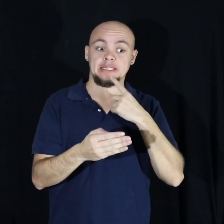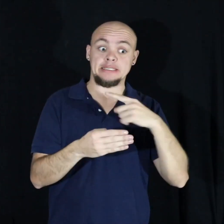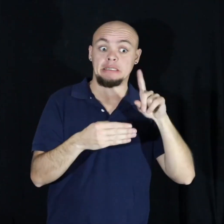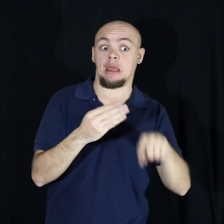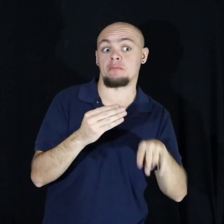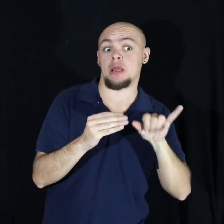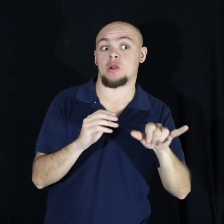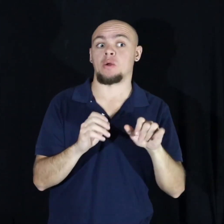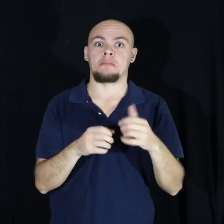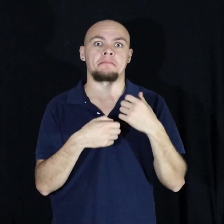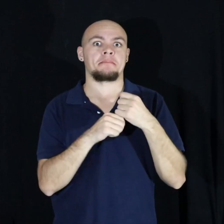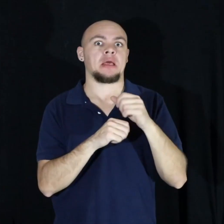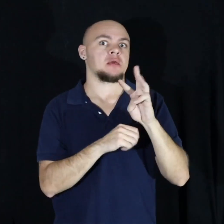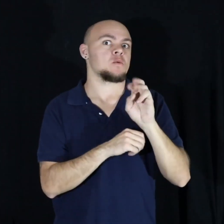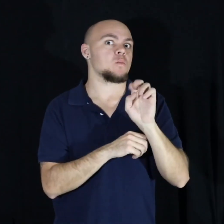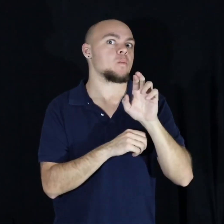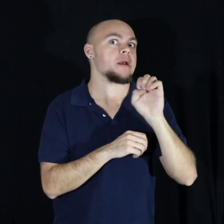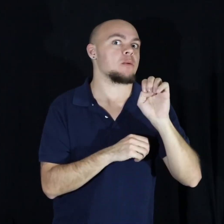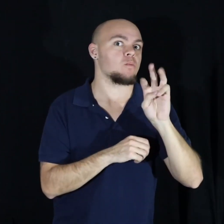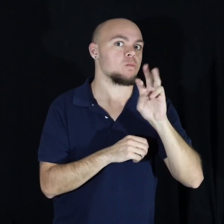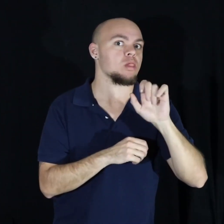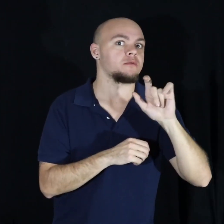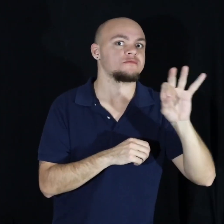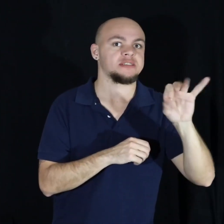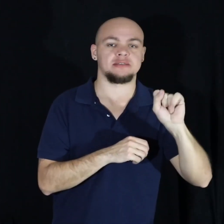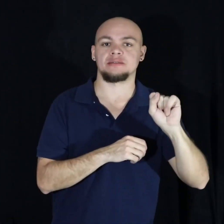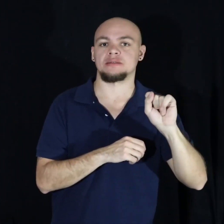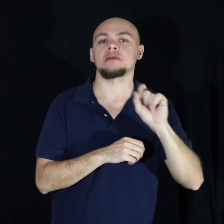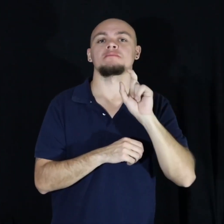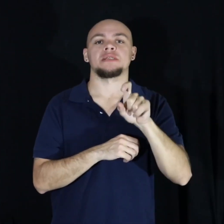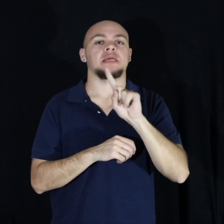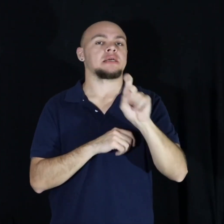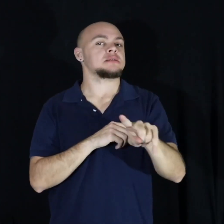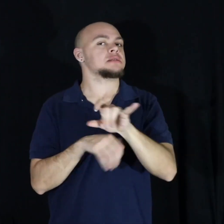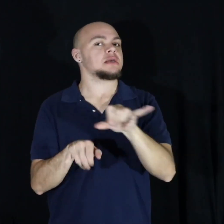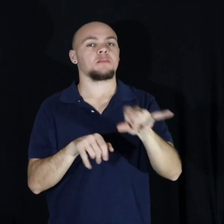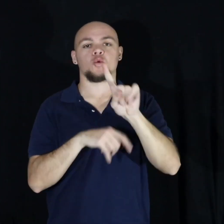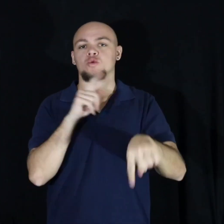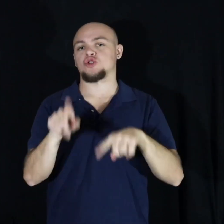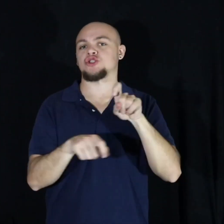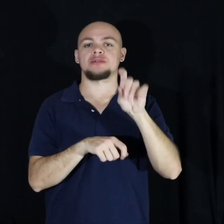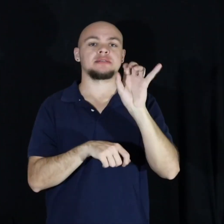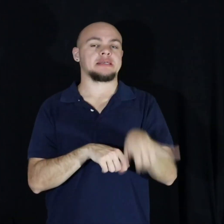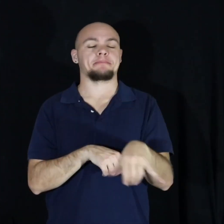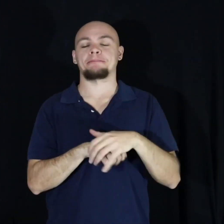tomatoes summon werewolves. Thank you.